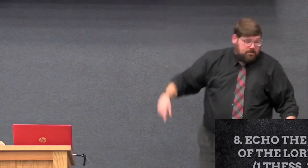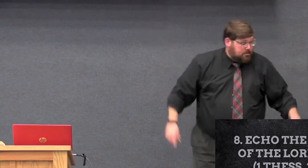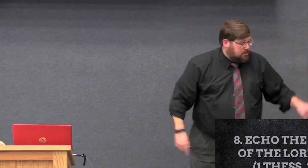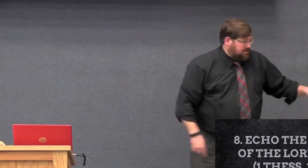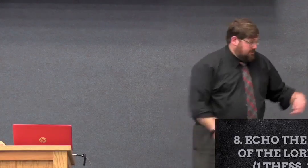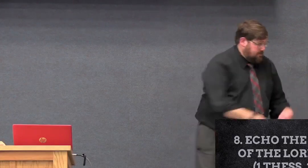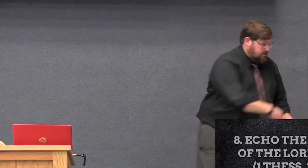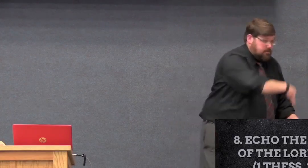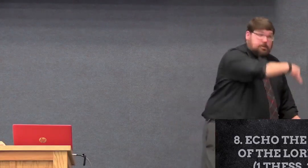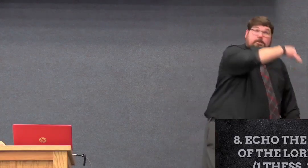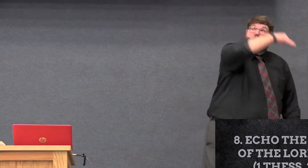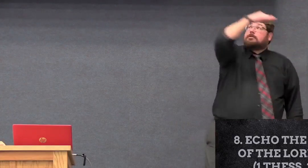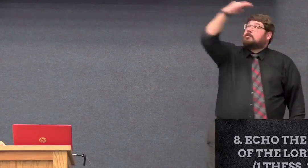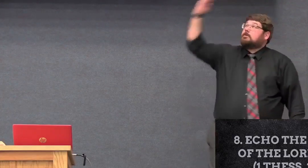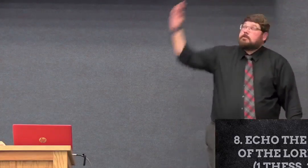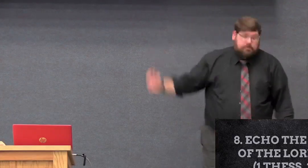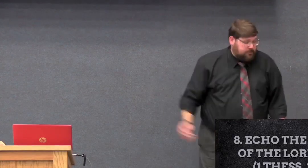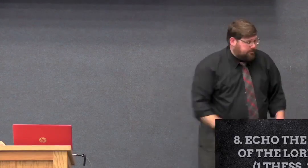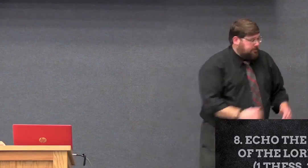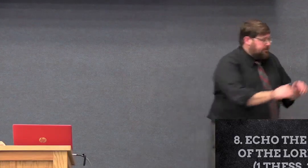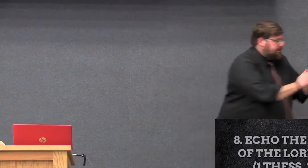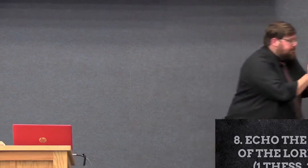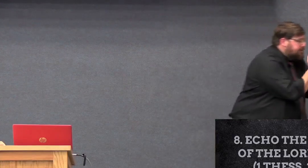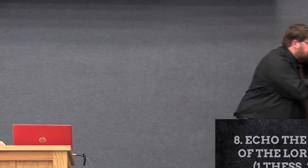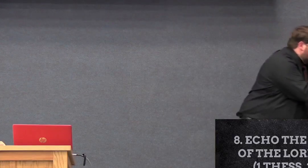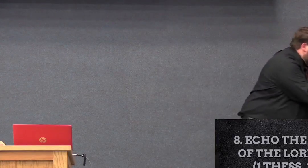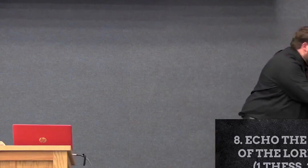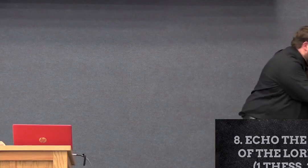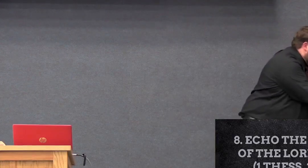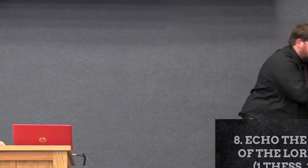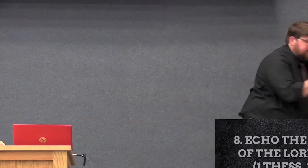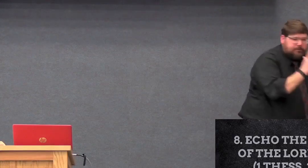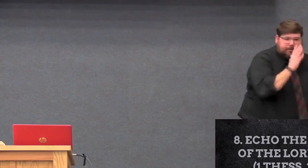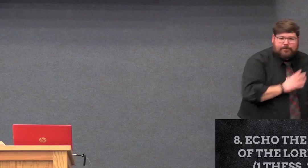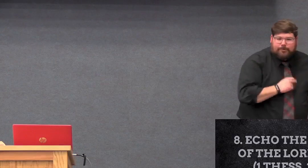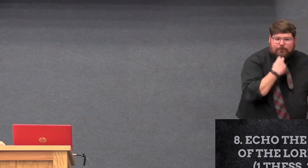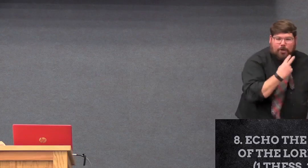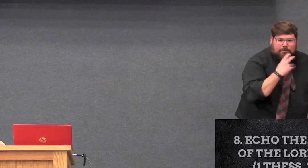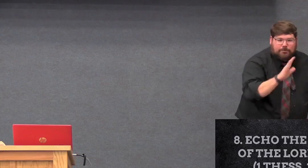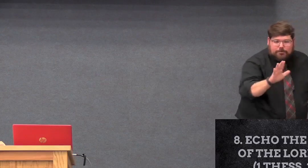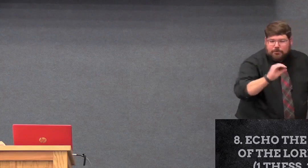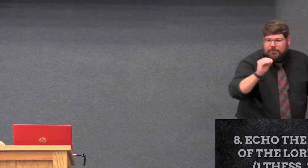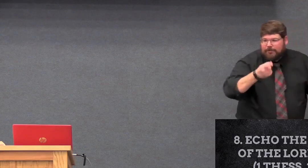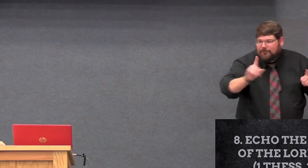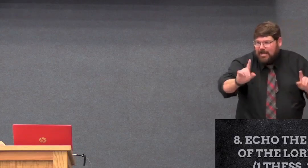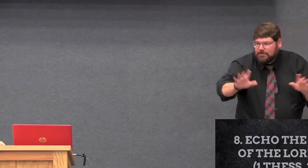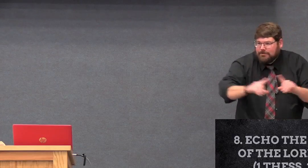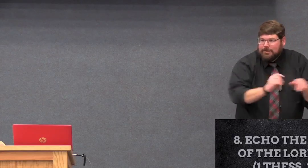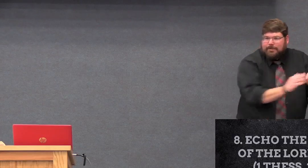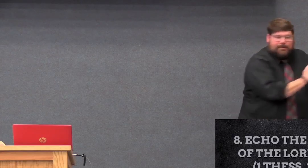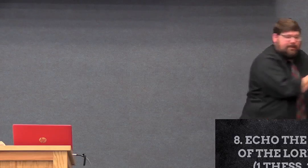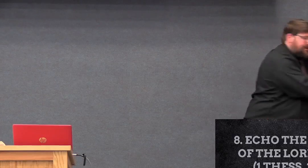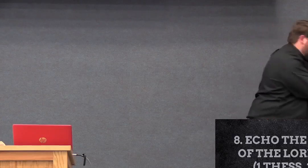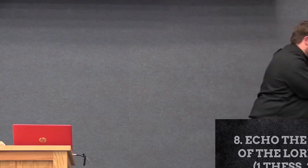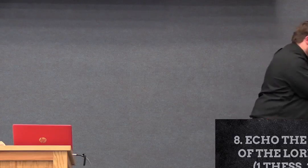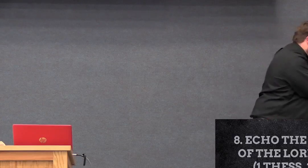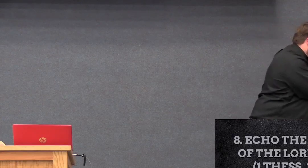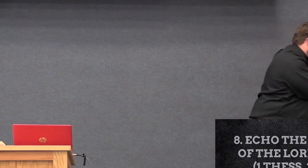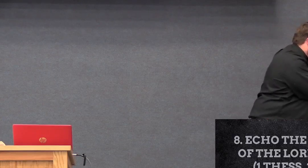over there. And so someone yelled into the wall, and, you know, it was a woman's voice, so someone yelled